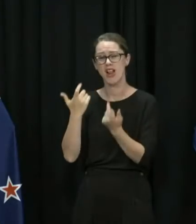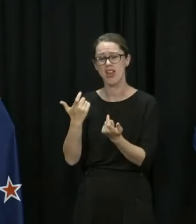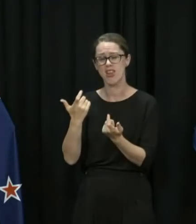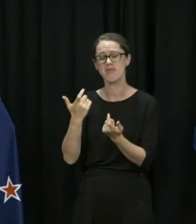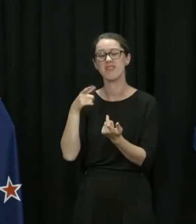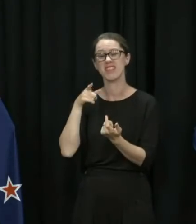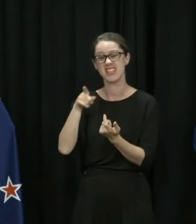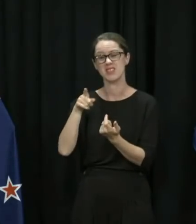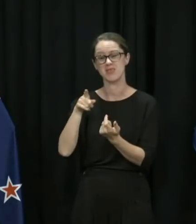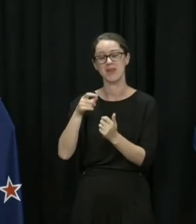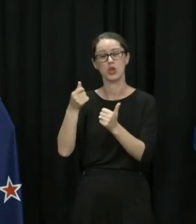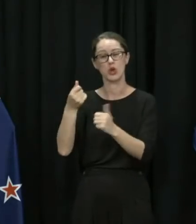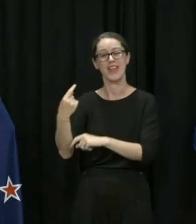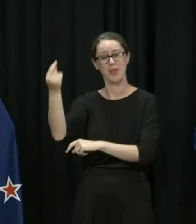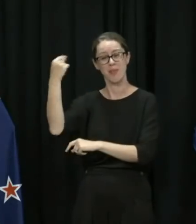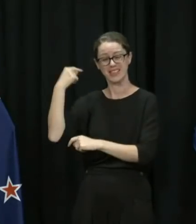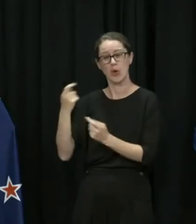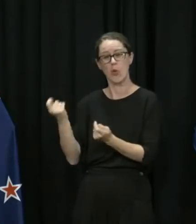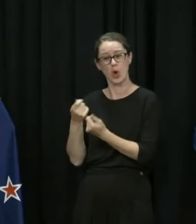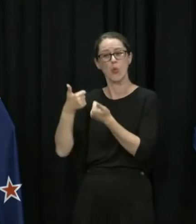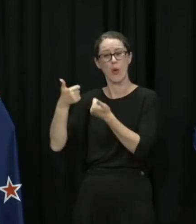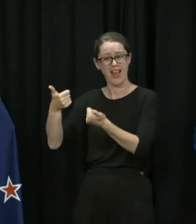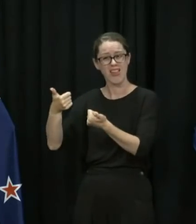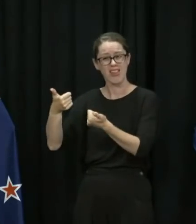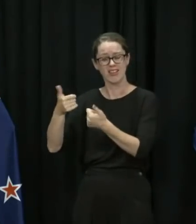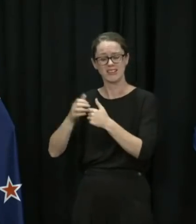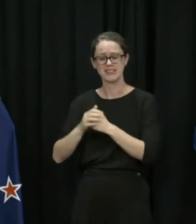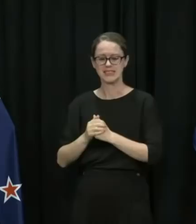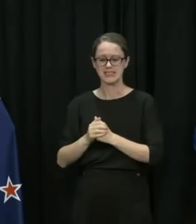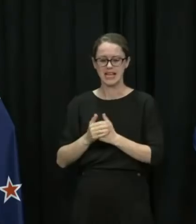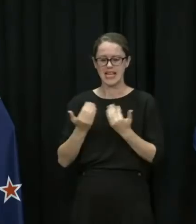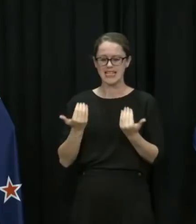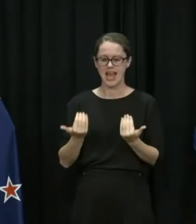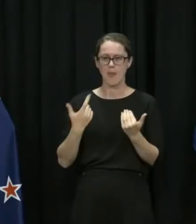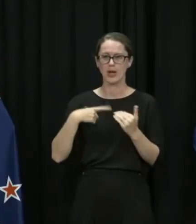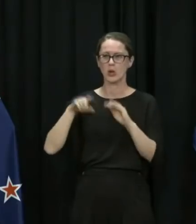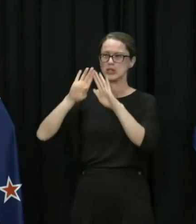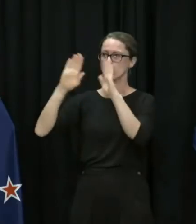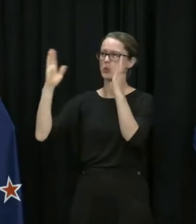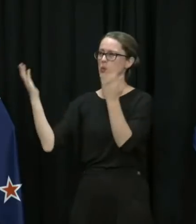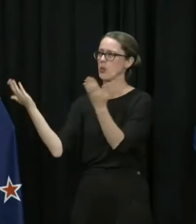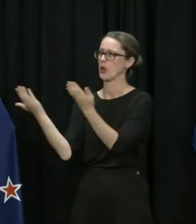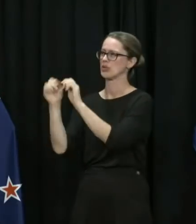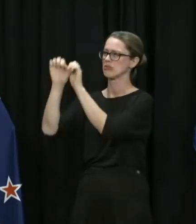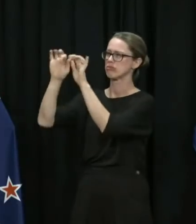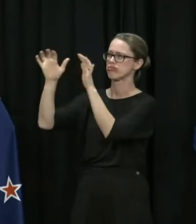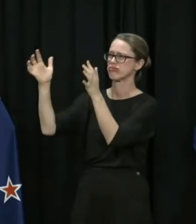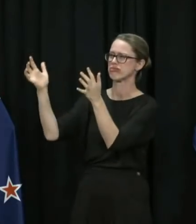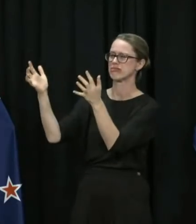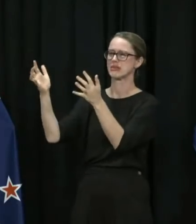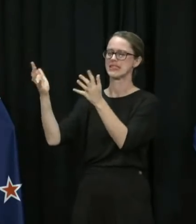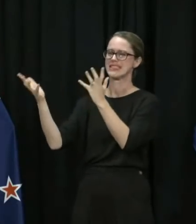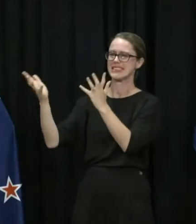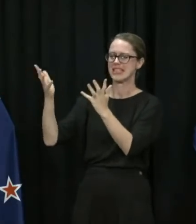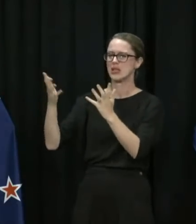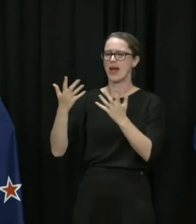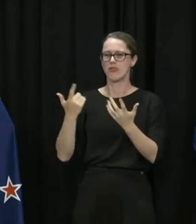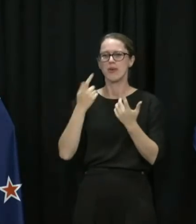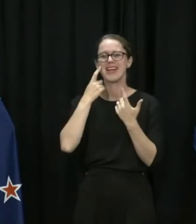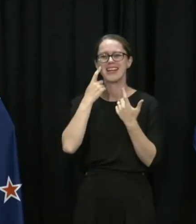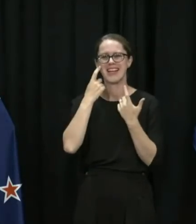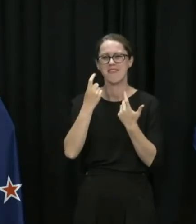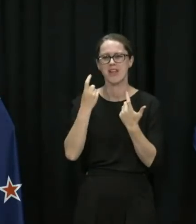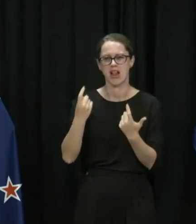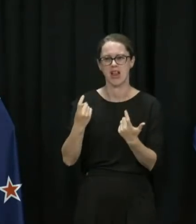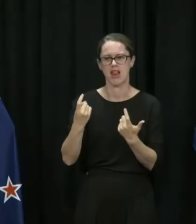us very well to date. And now, given the current global environment we are in, that further reinforces, not